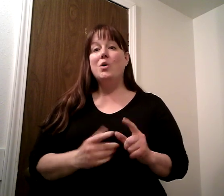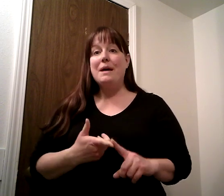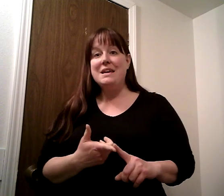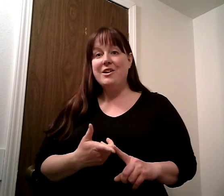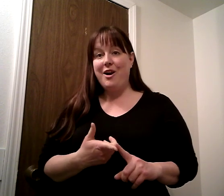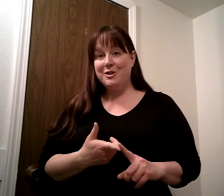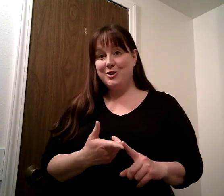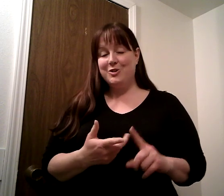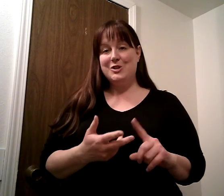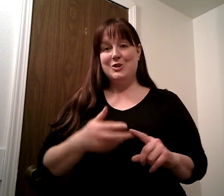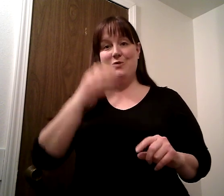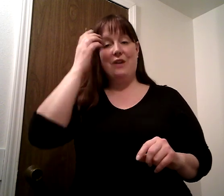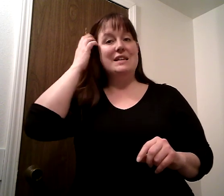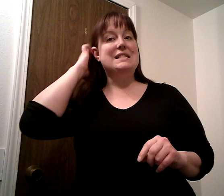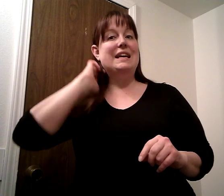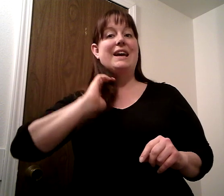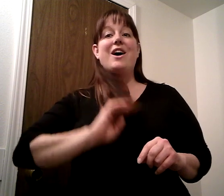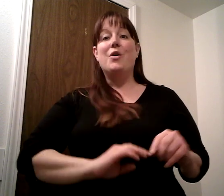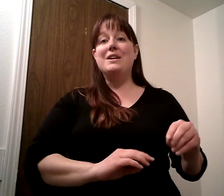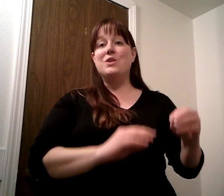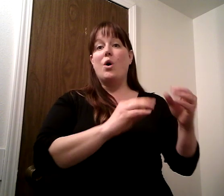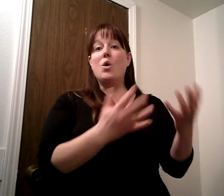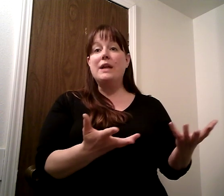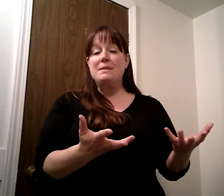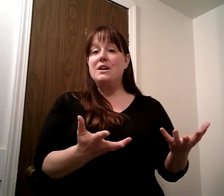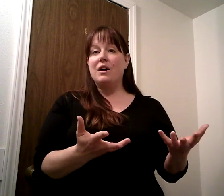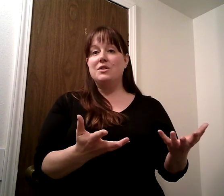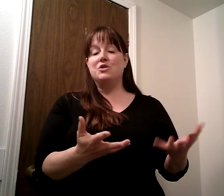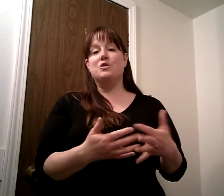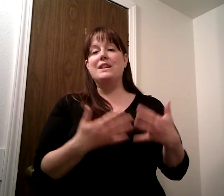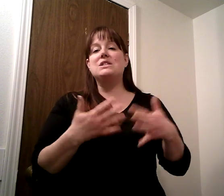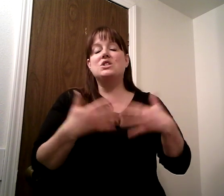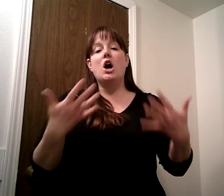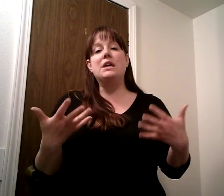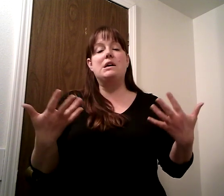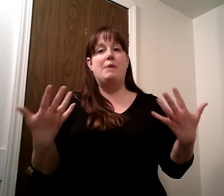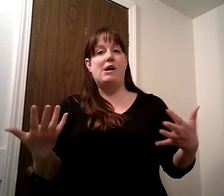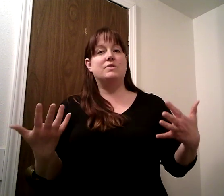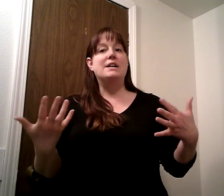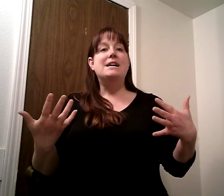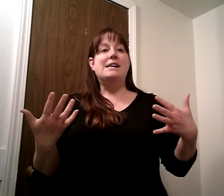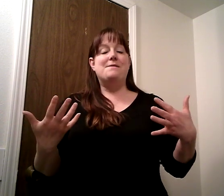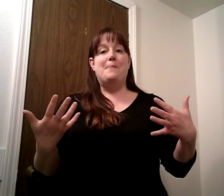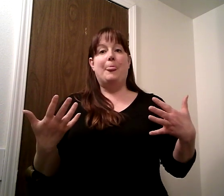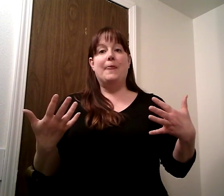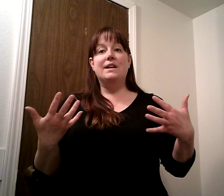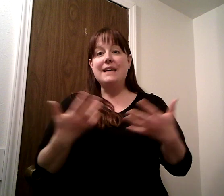let me hear how the children stood round his knee. Okay, so, oh, let me hear how the children, right? This is talking about tell